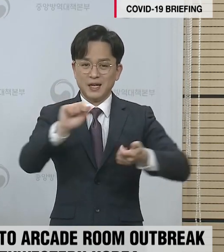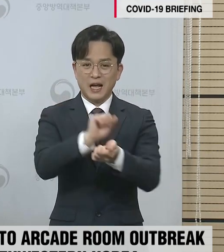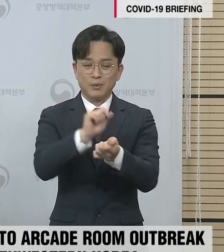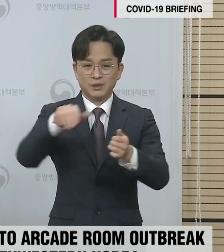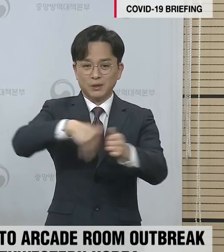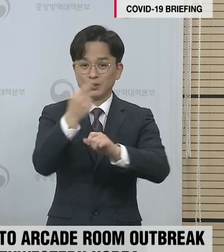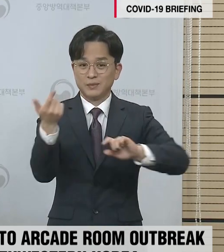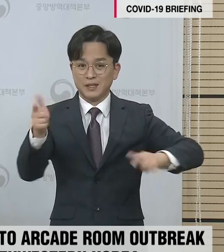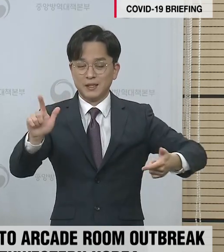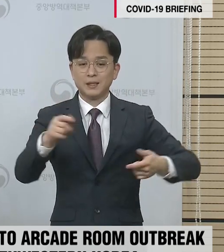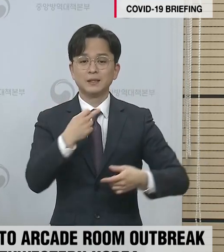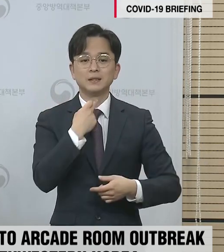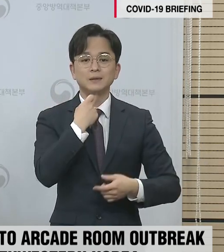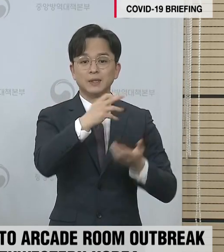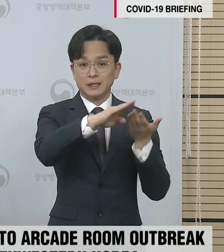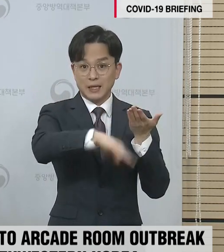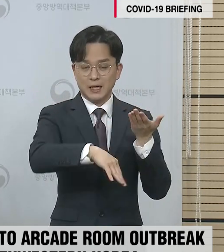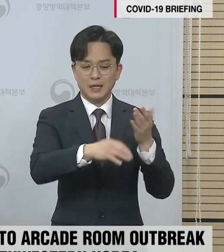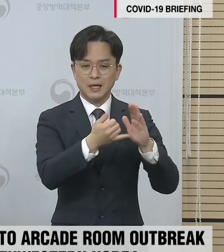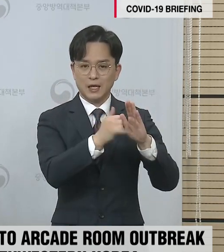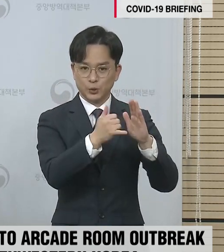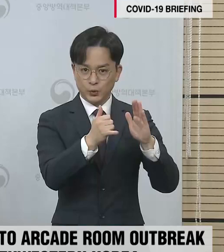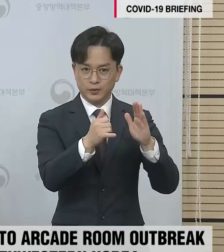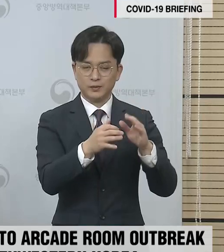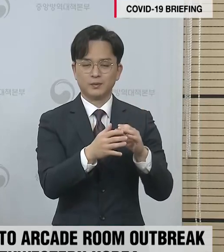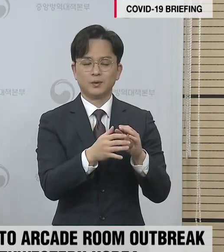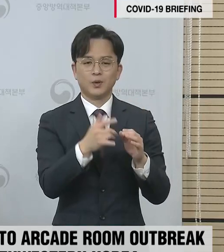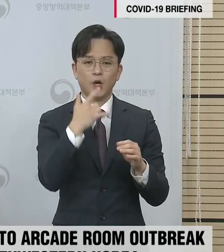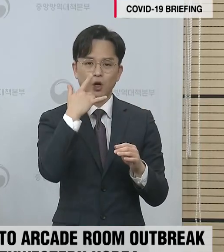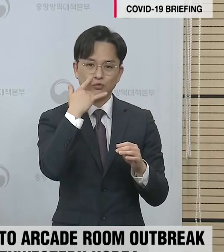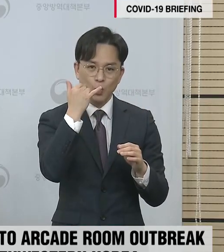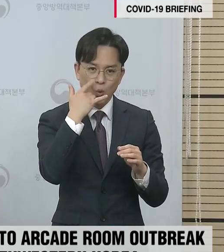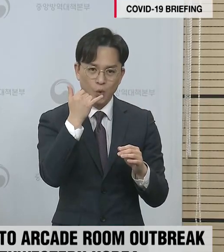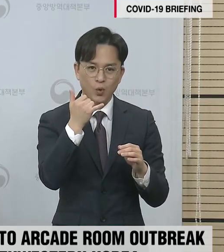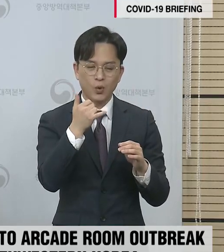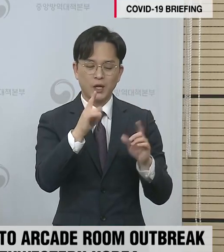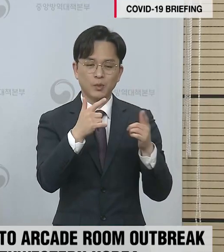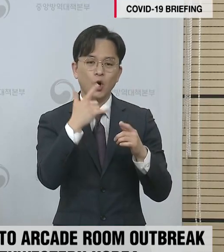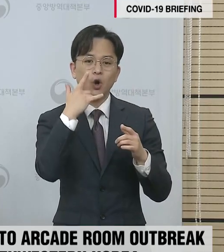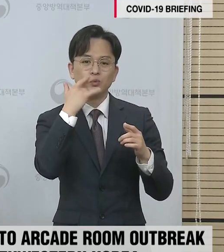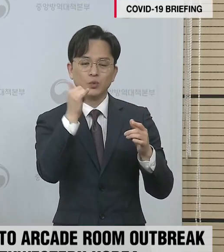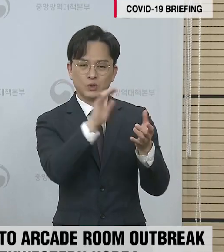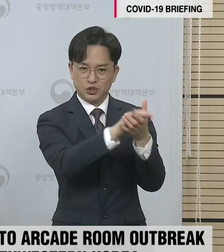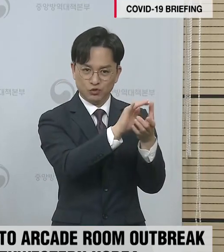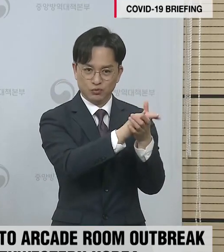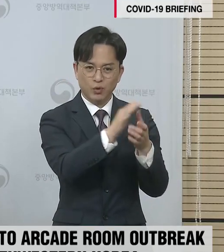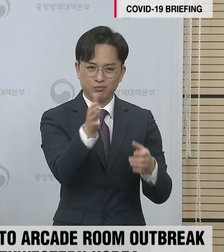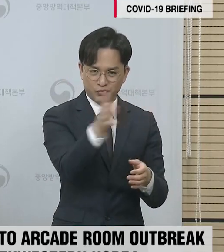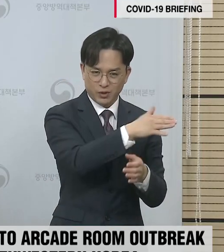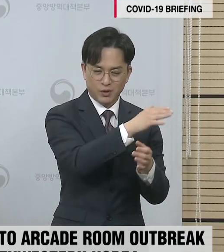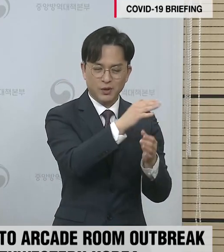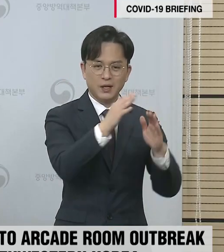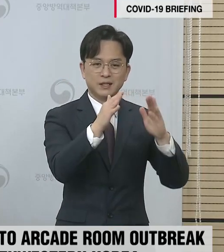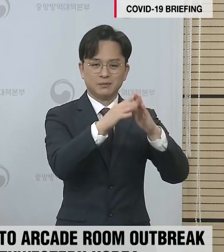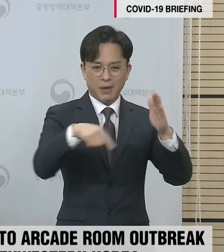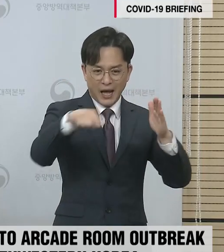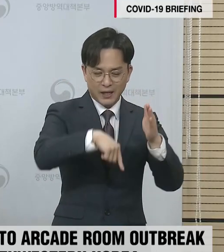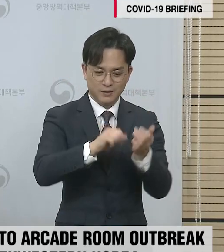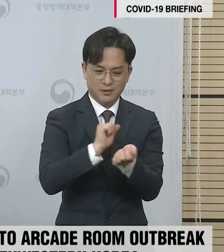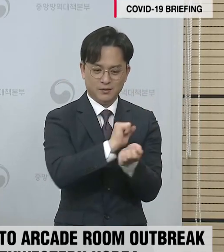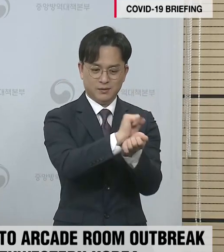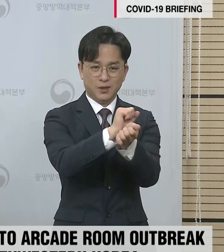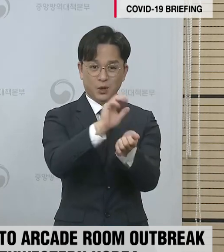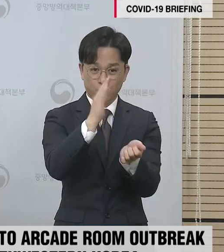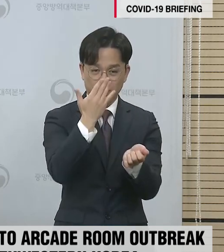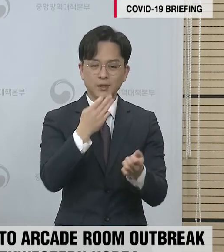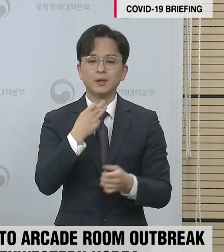discrepancies among those people who are under the age of 12 and also between 13 and 18. Especially young children under the